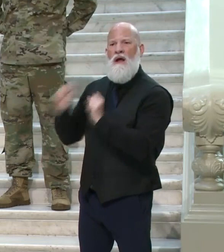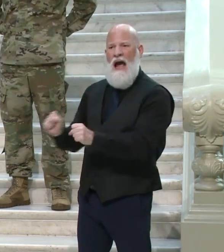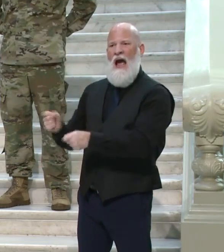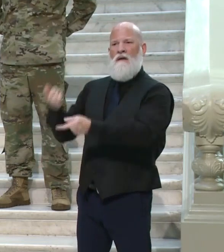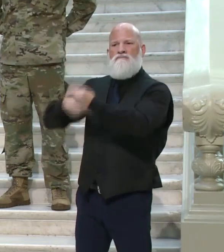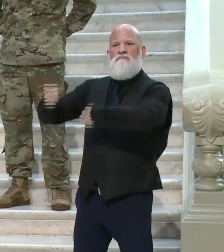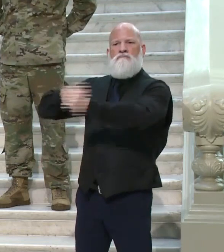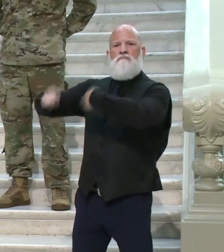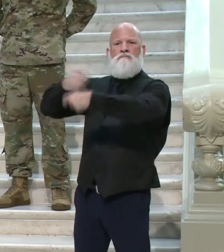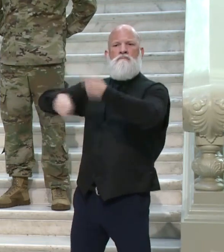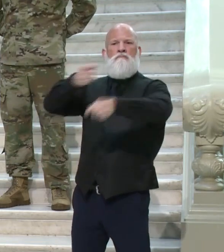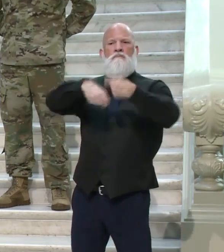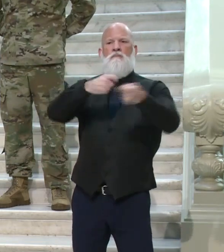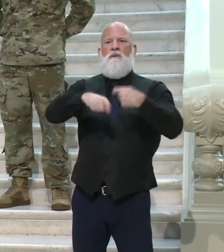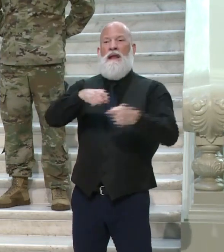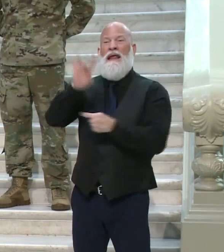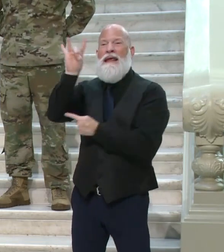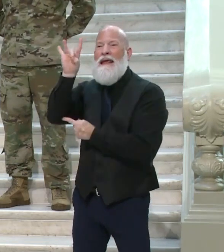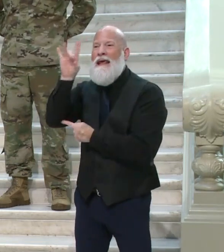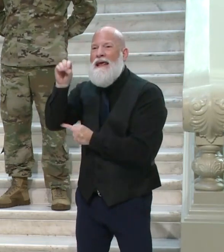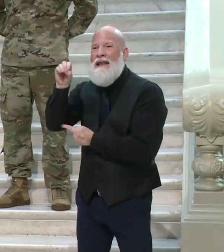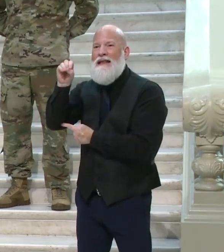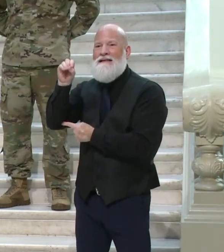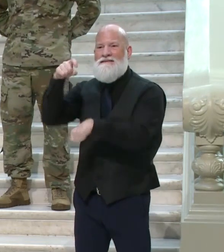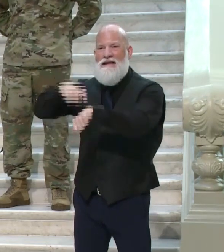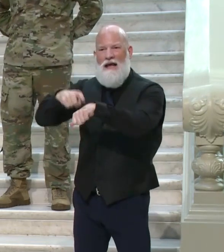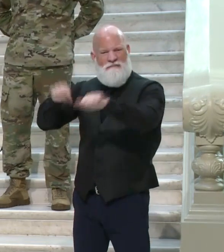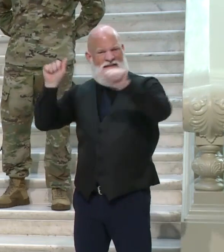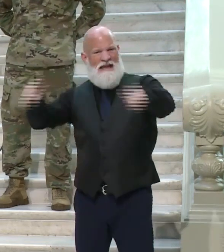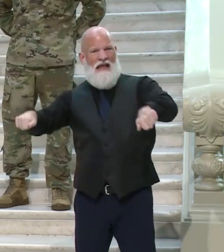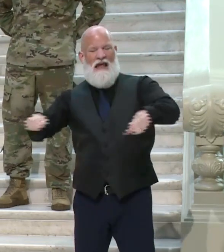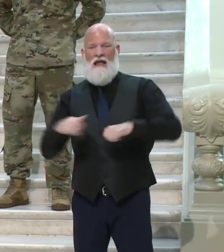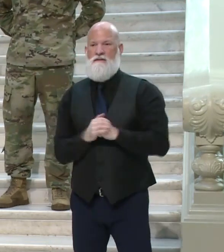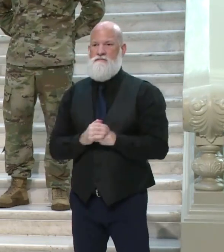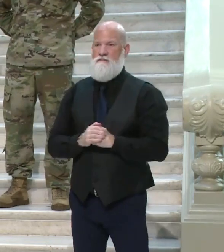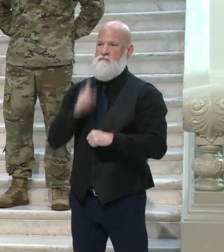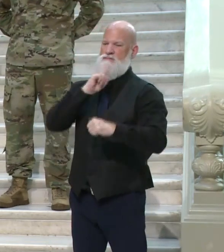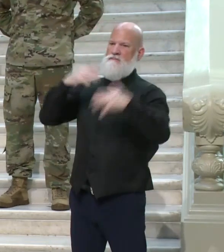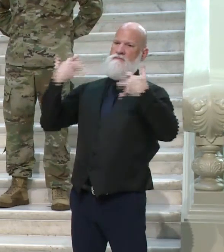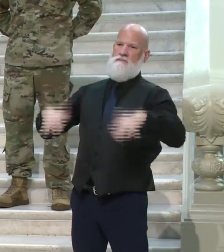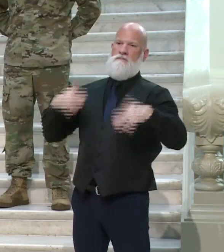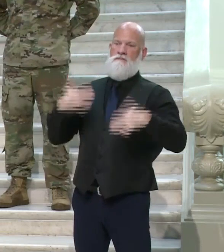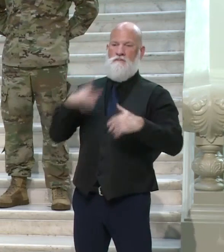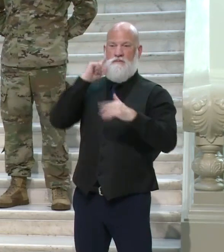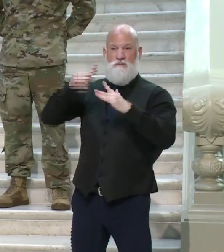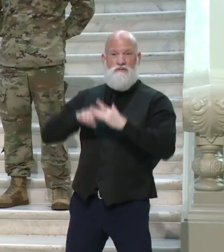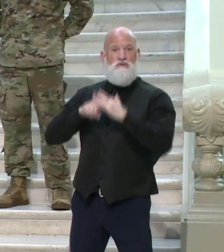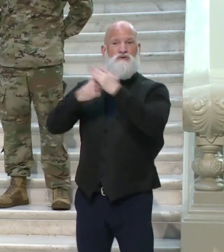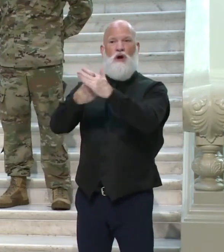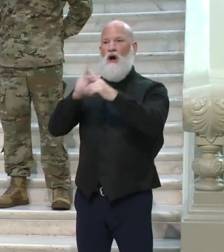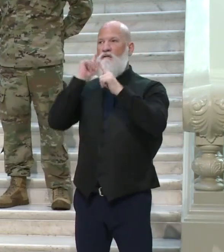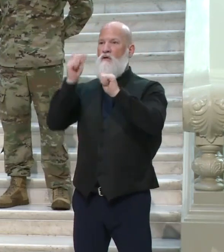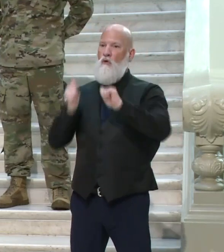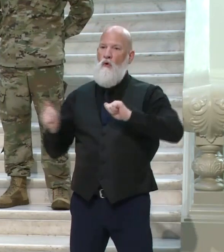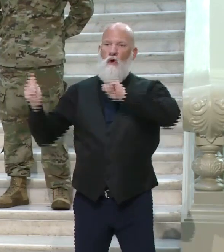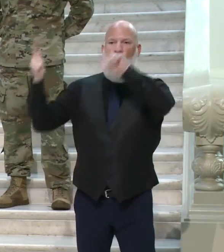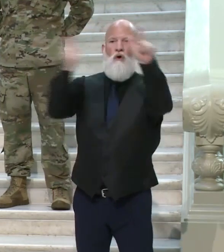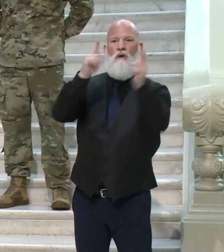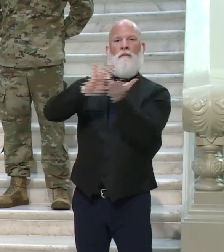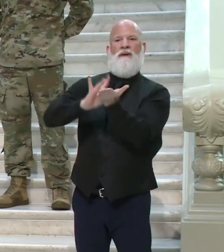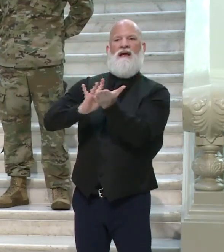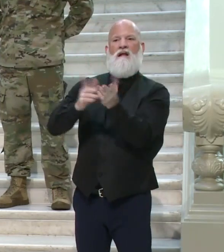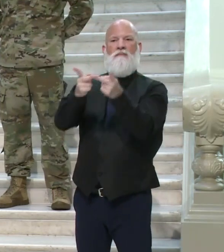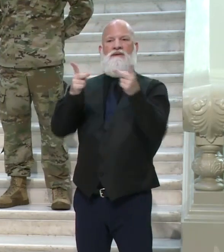supplies, and it is currently available to all medical facilities, long-term care facilities, as well as